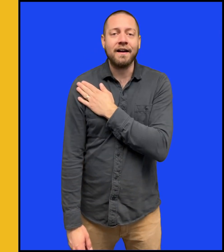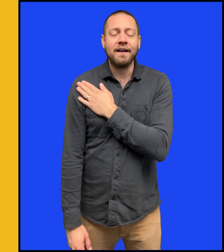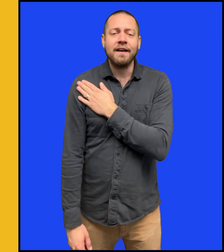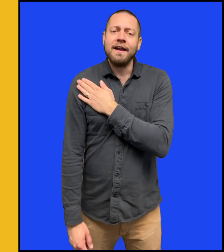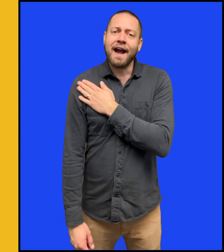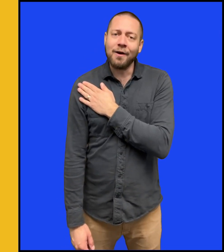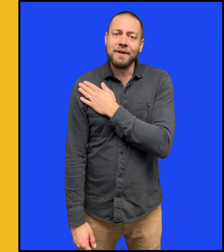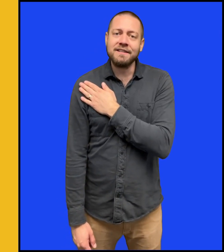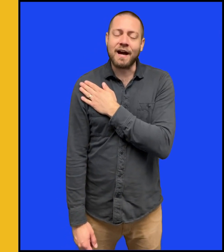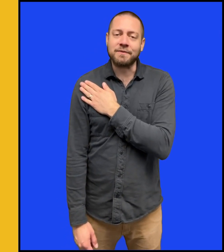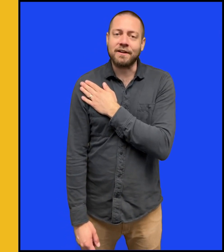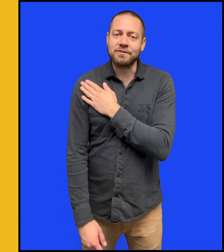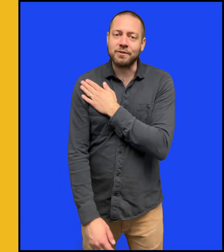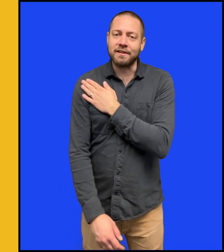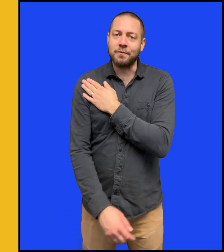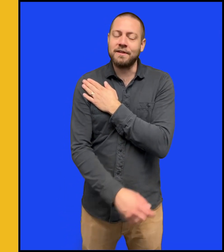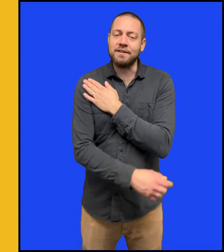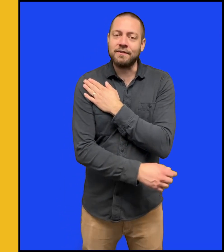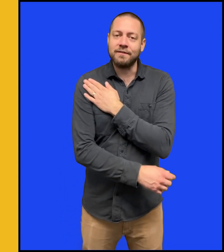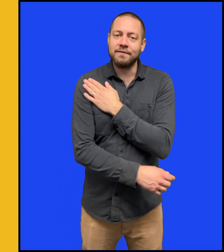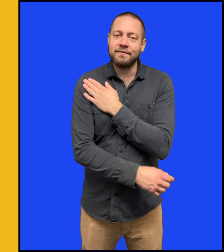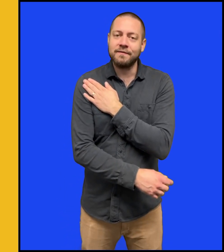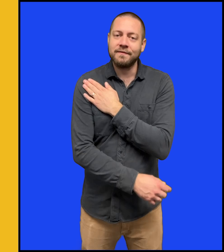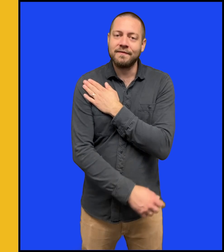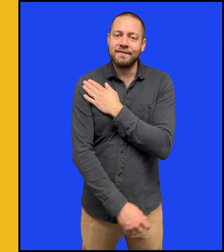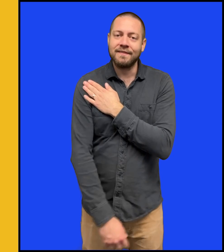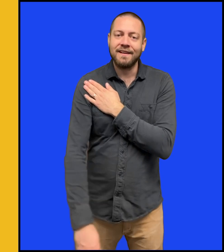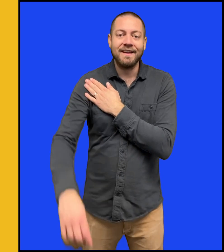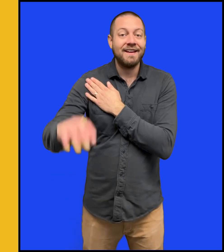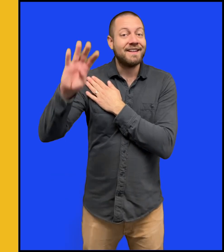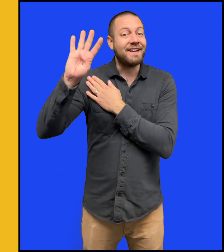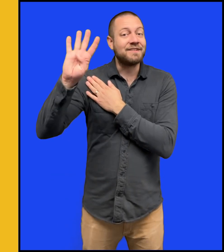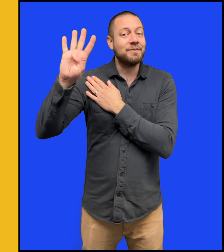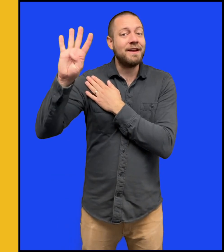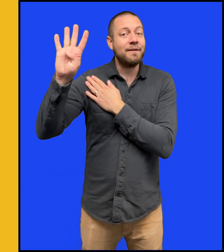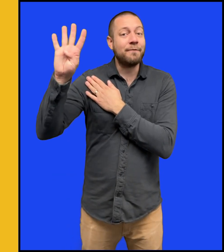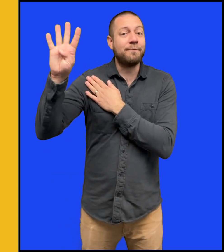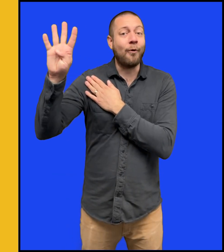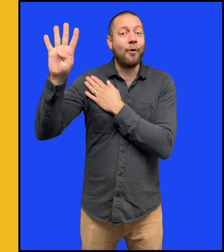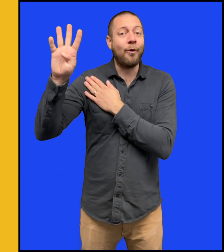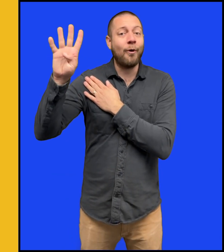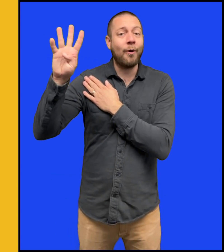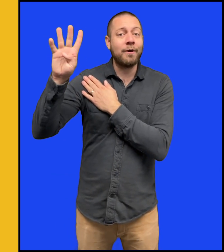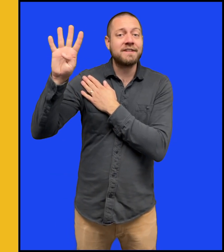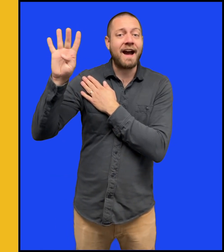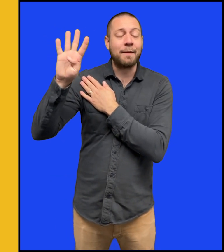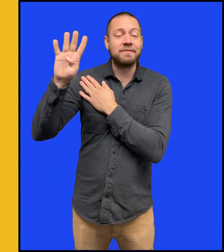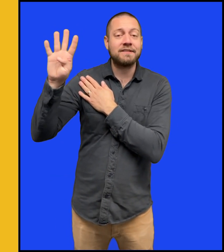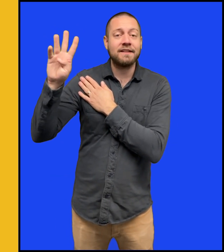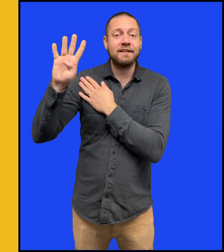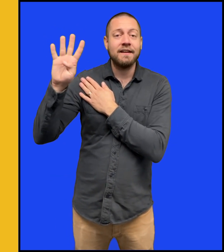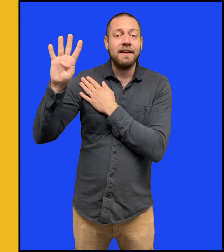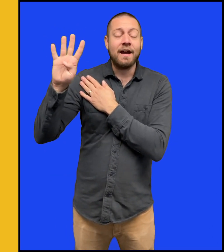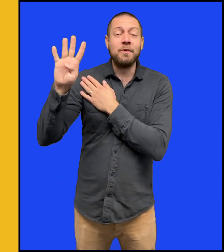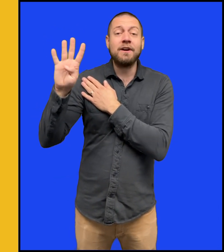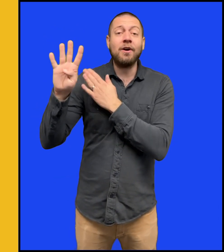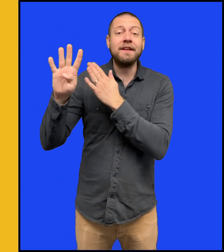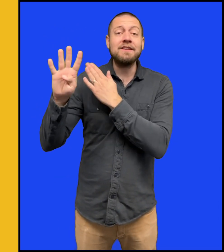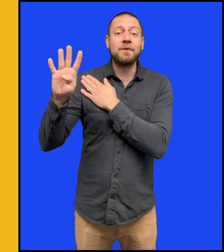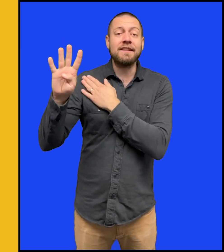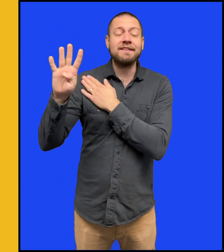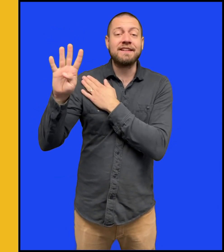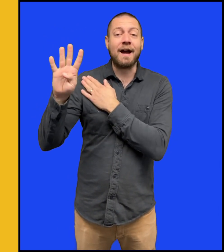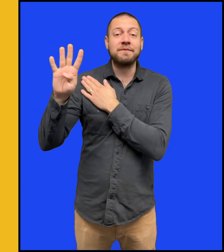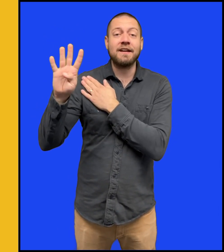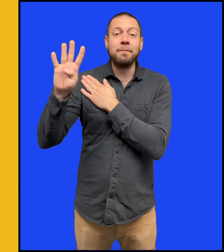Ta. How many taps on our shoulder did we do? That's right, 4 taps. And we call